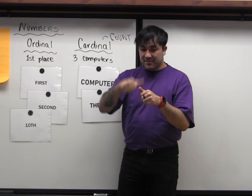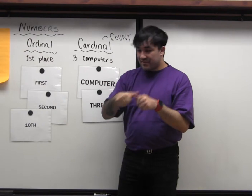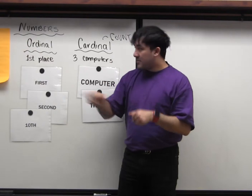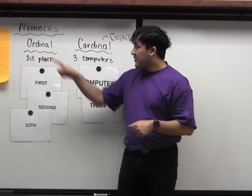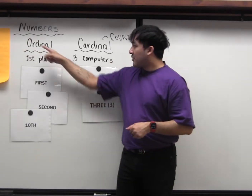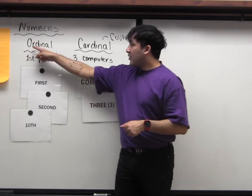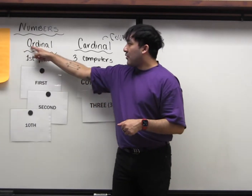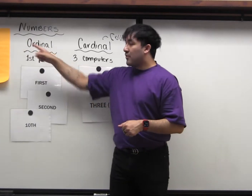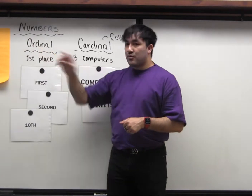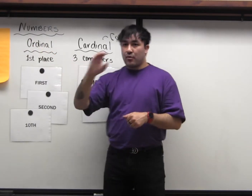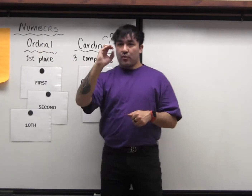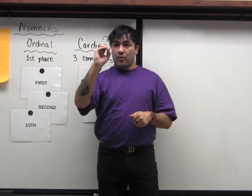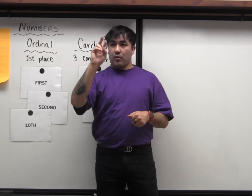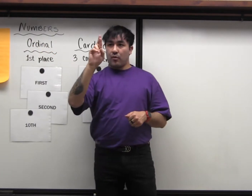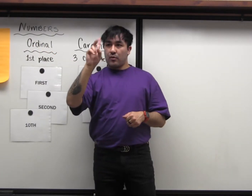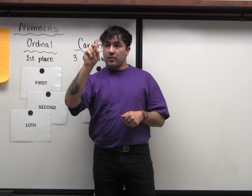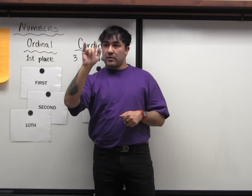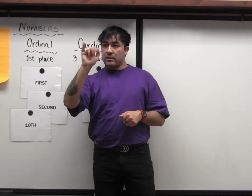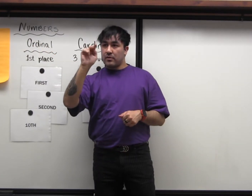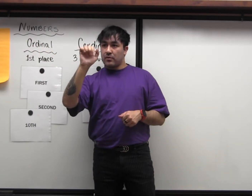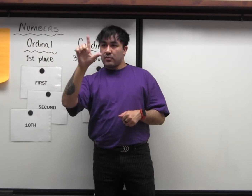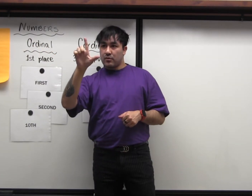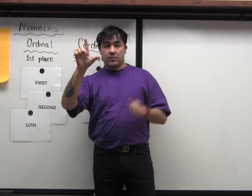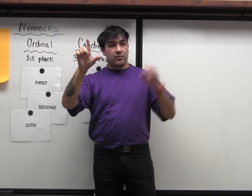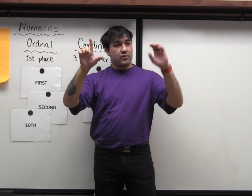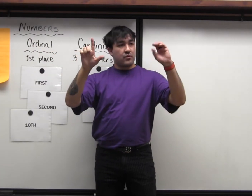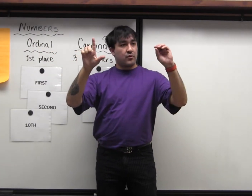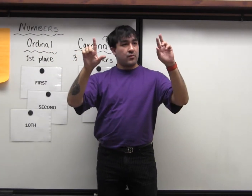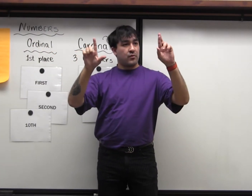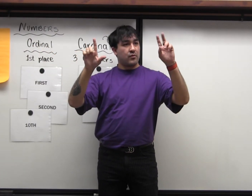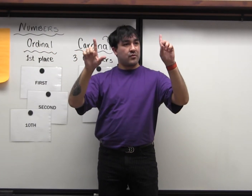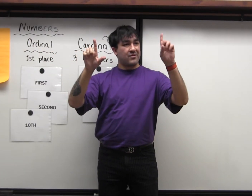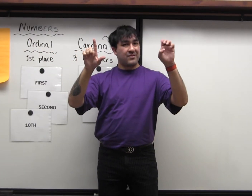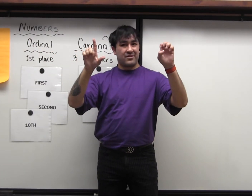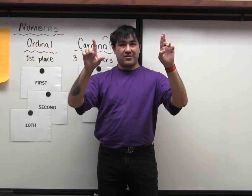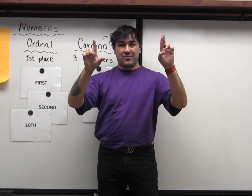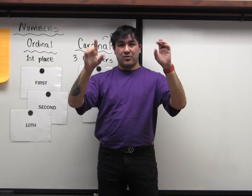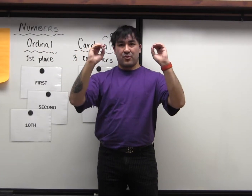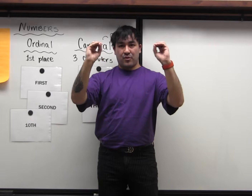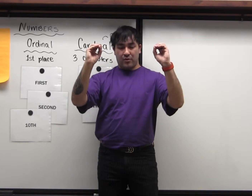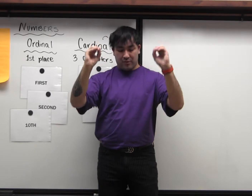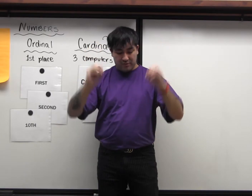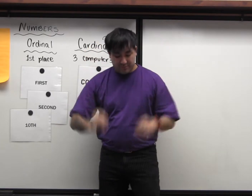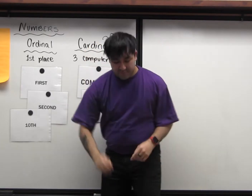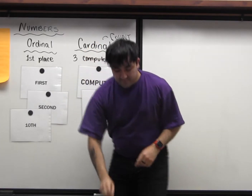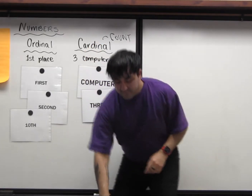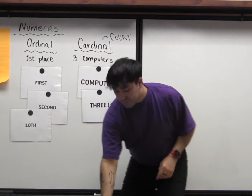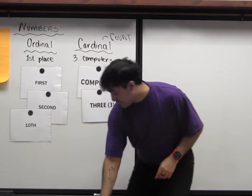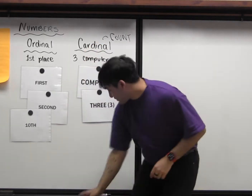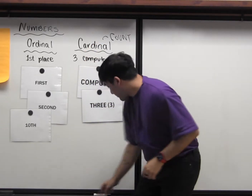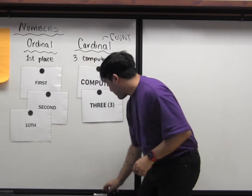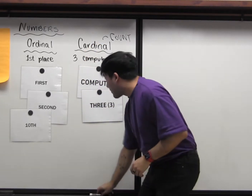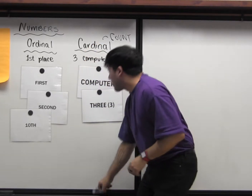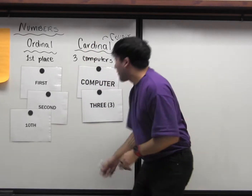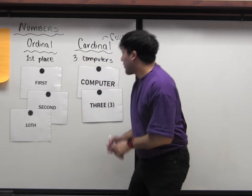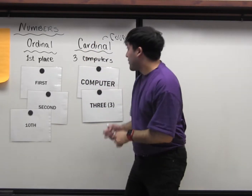more type of number, but before I get into that, let me just backtrack. So how do we remember ordinal? Order